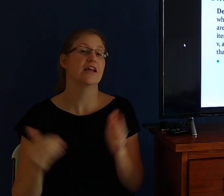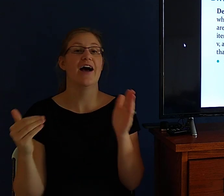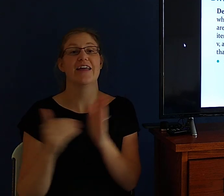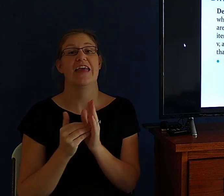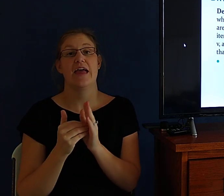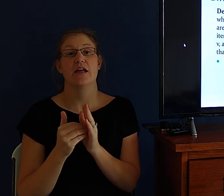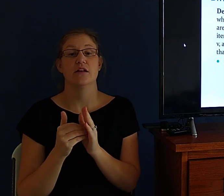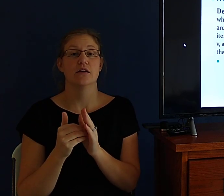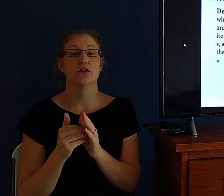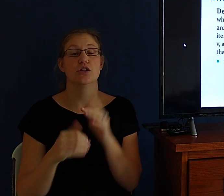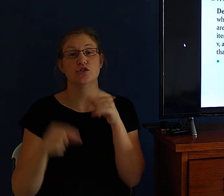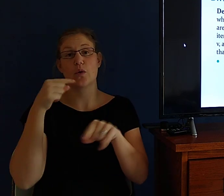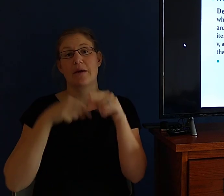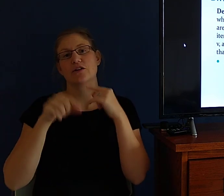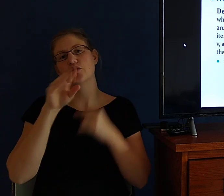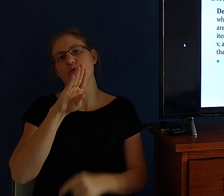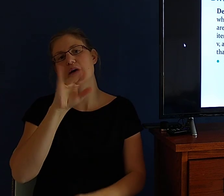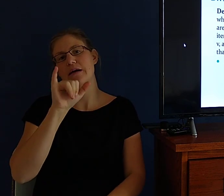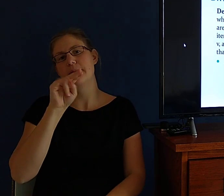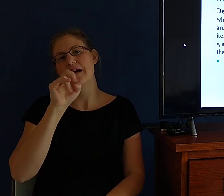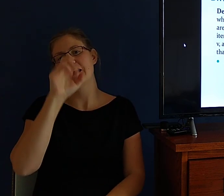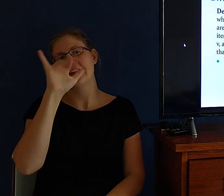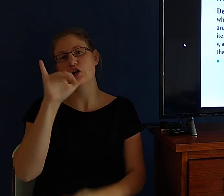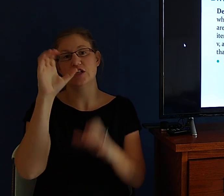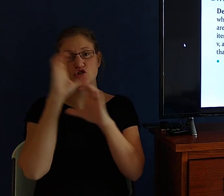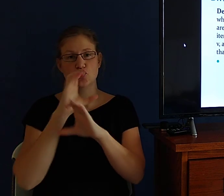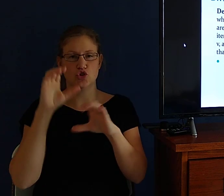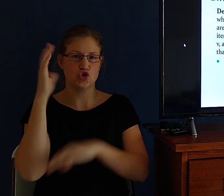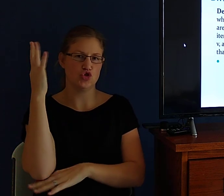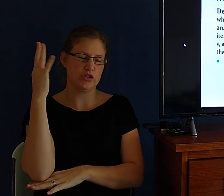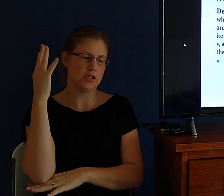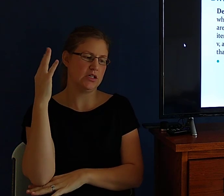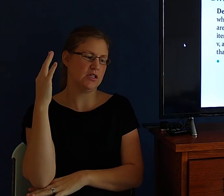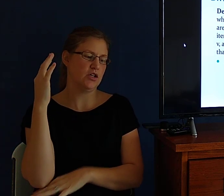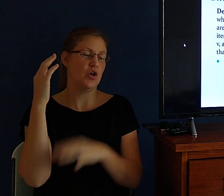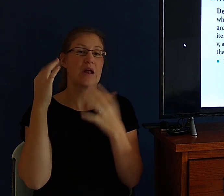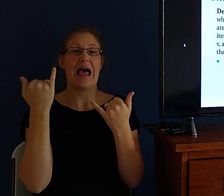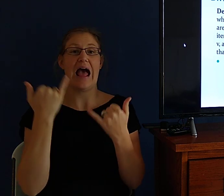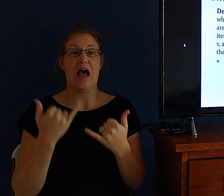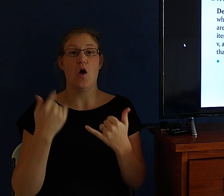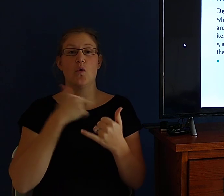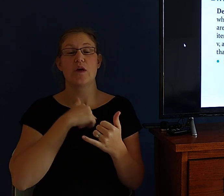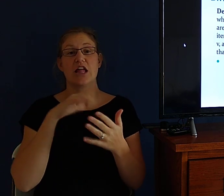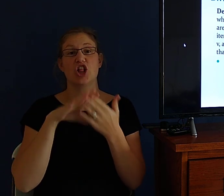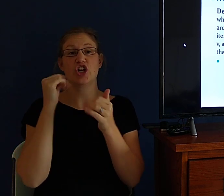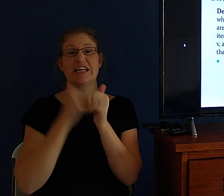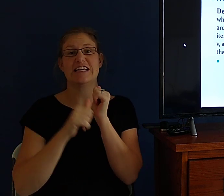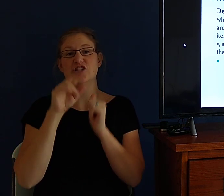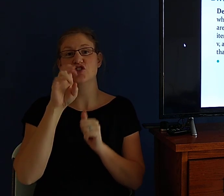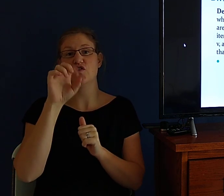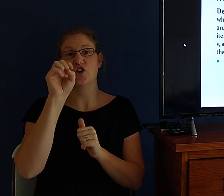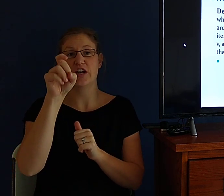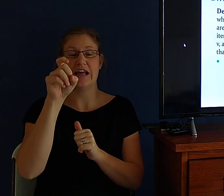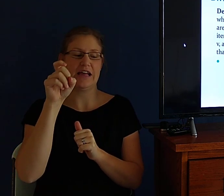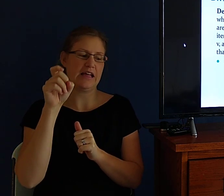the binary search tree. So now we have learned that each vertex now in the binary tree has or associated